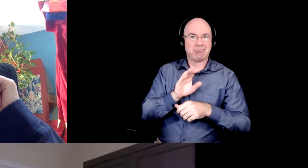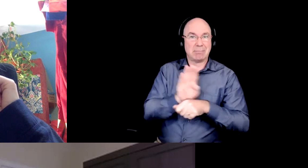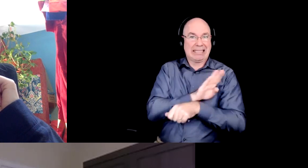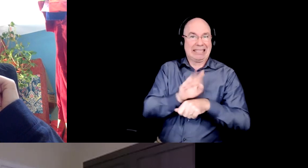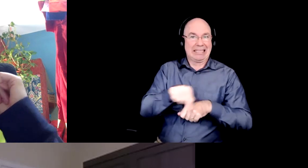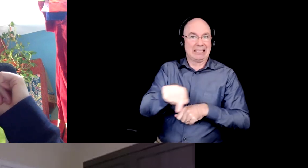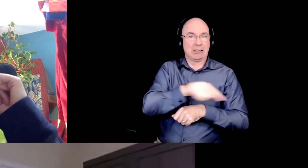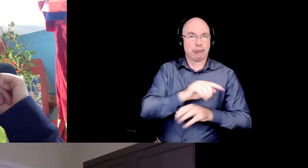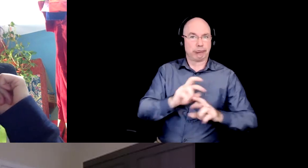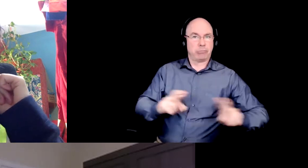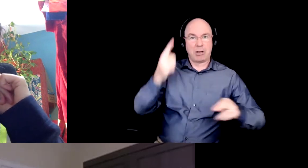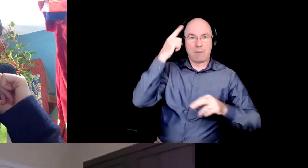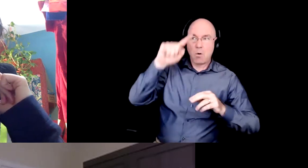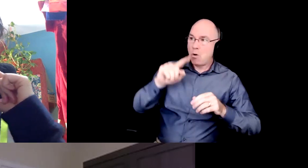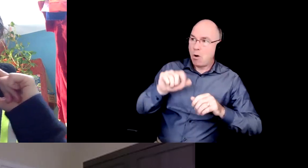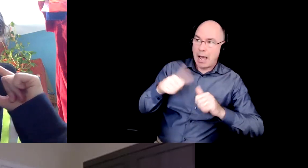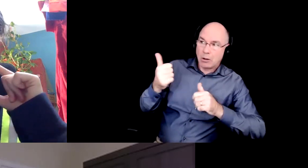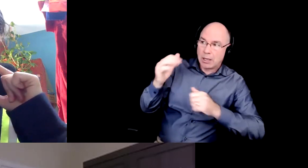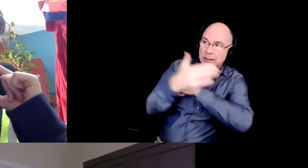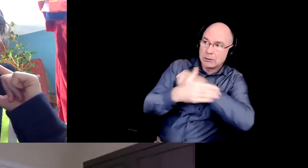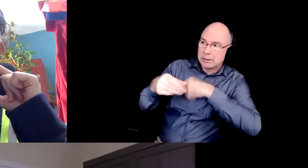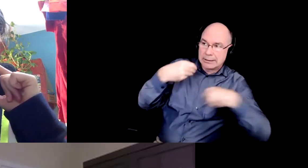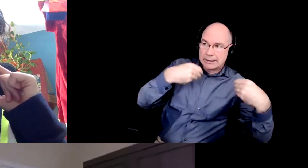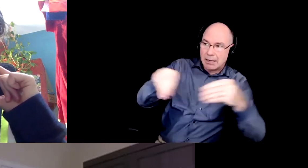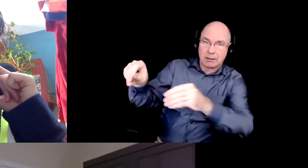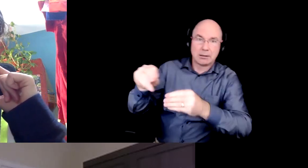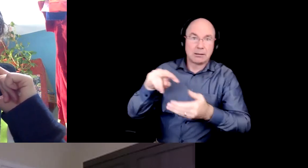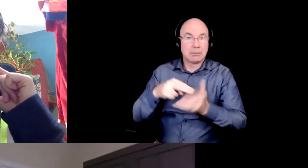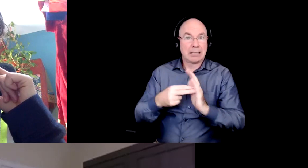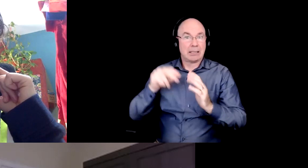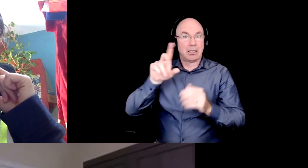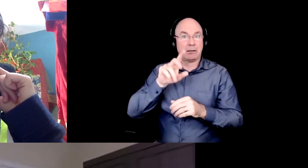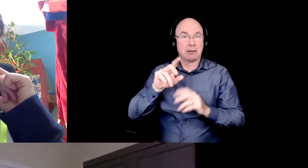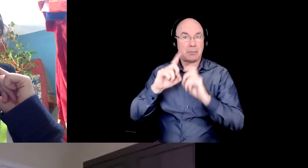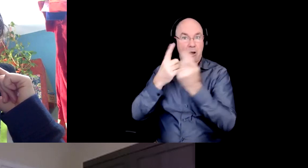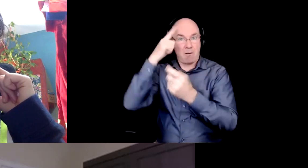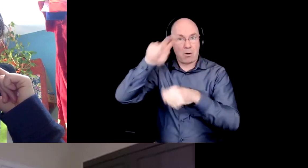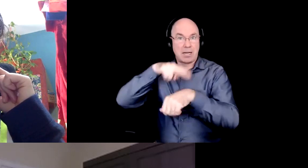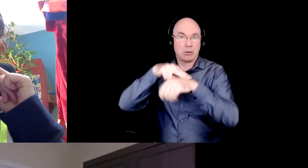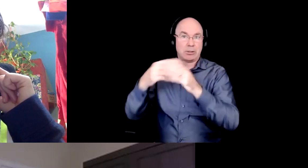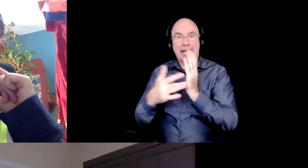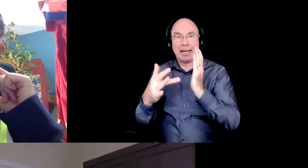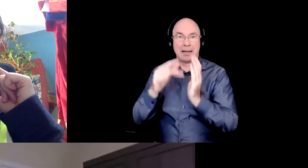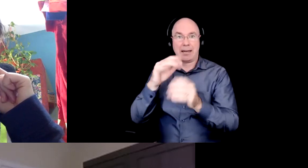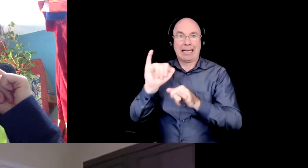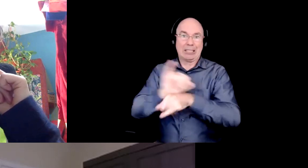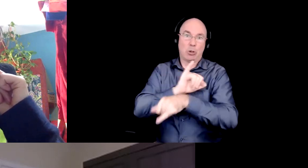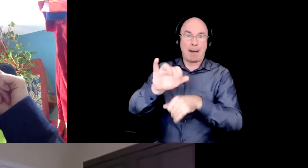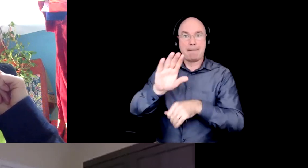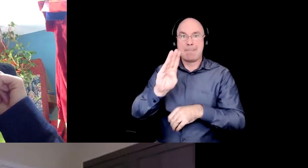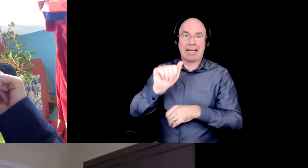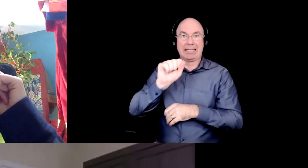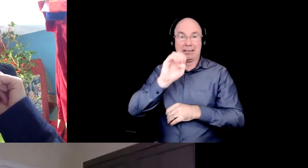successful export opportunities. So we speak on behalf of the Department for the National Technological Industrial